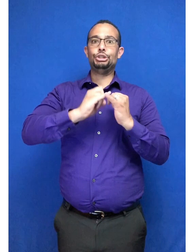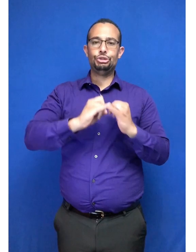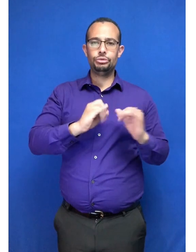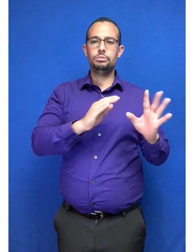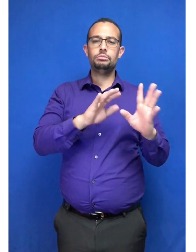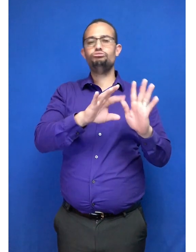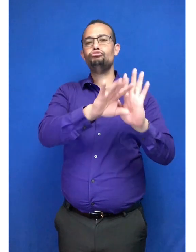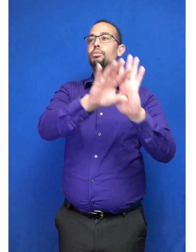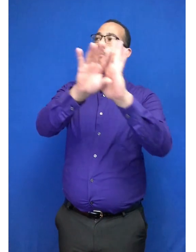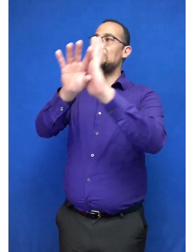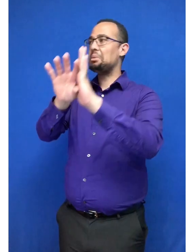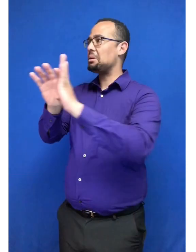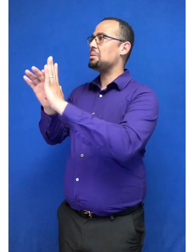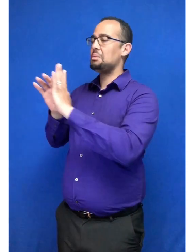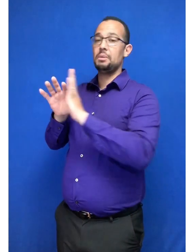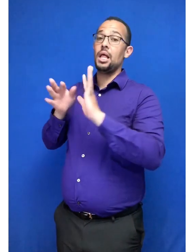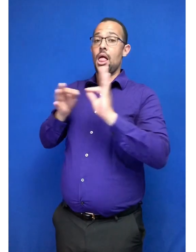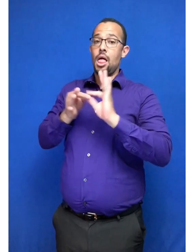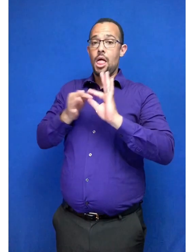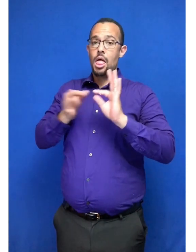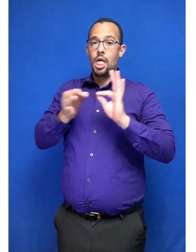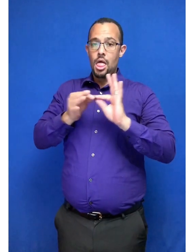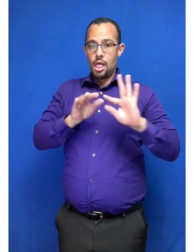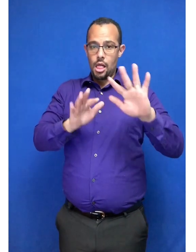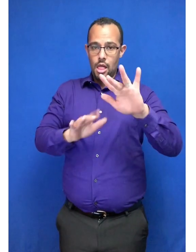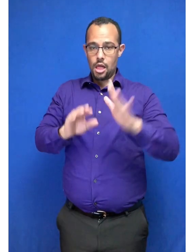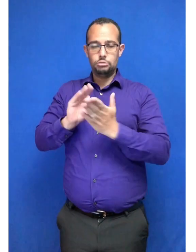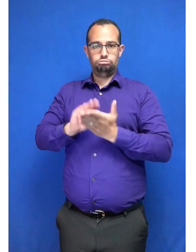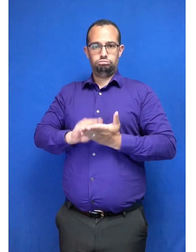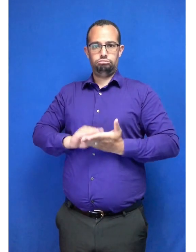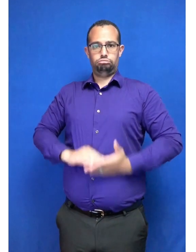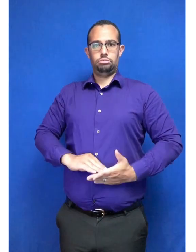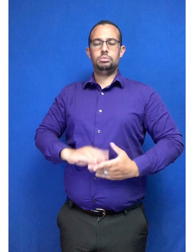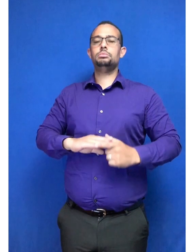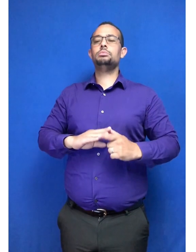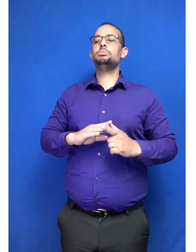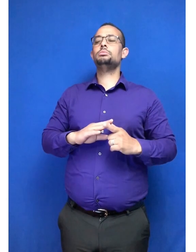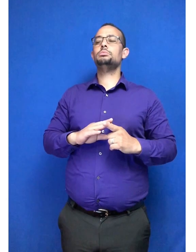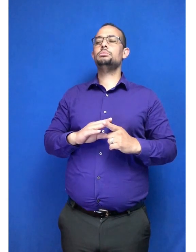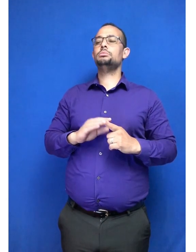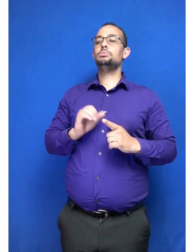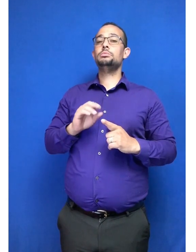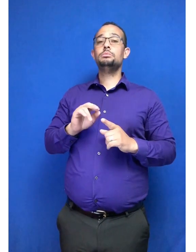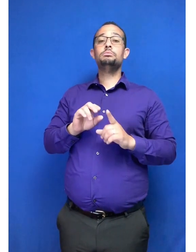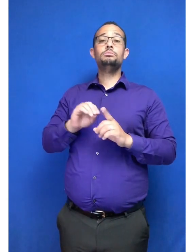Take pictures of your home and the contents, and then take notes with all of that. Again, you want to have a date